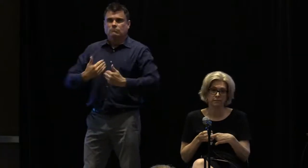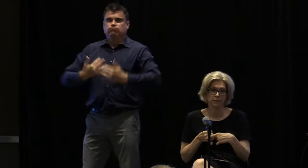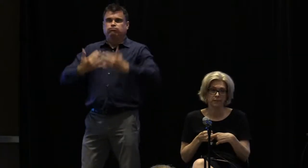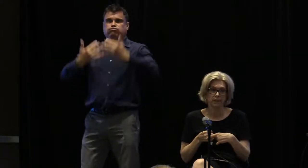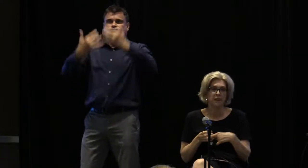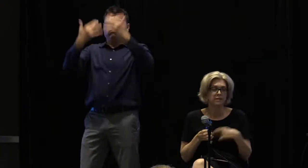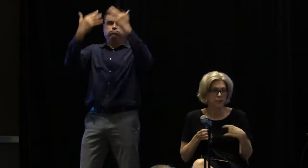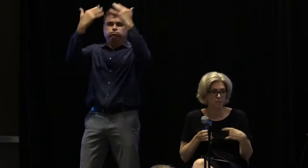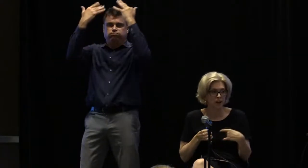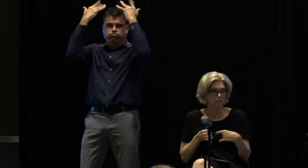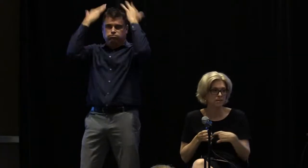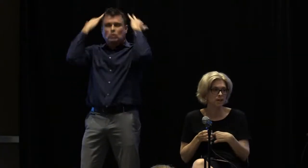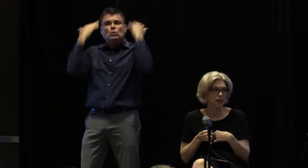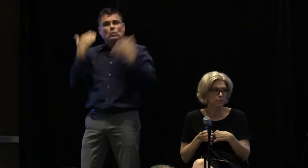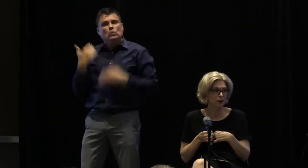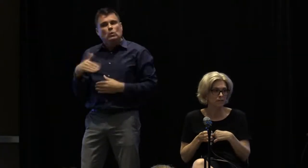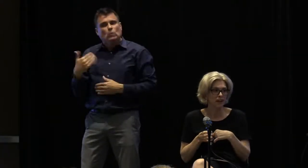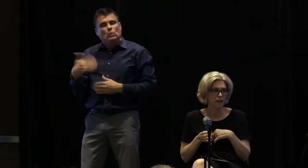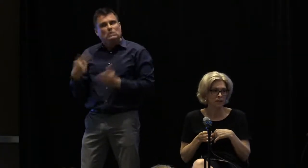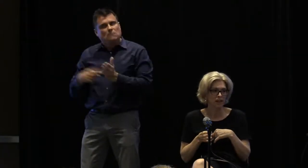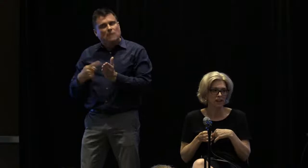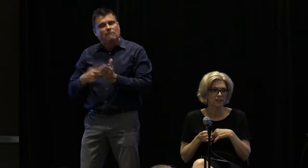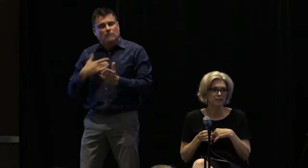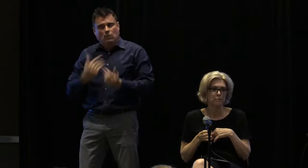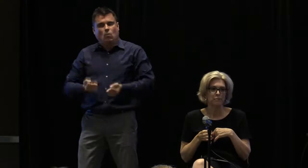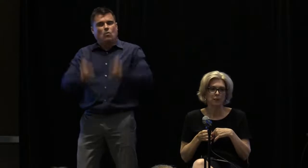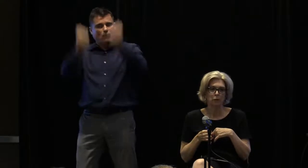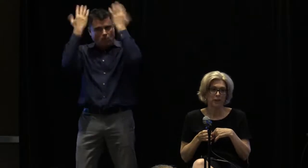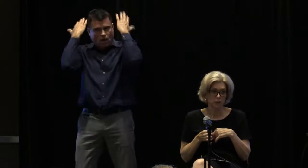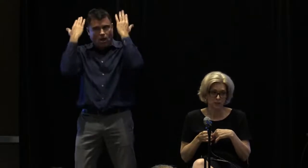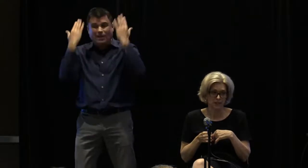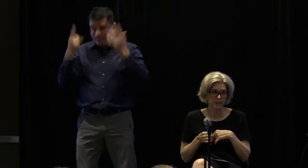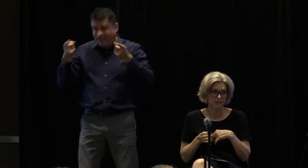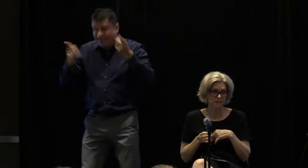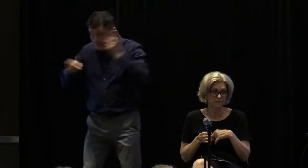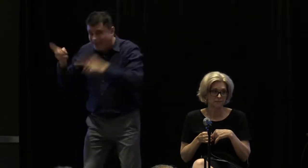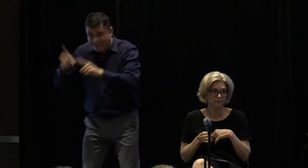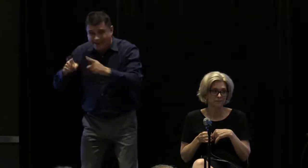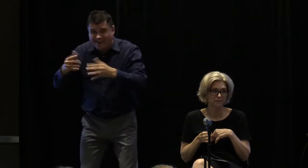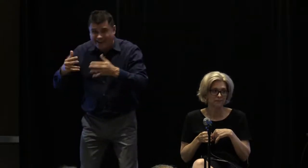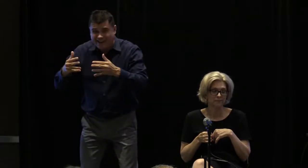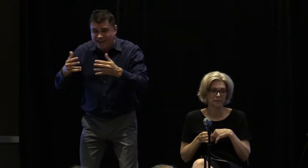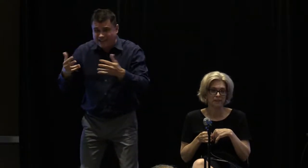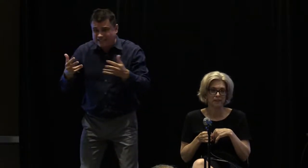trade-offs. Sometimes, as a part of that committee, they will make choices.